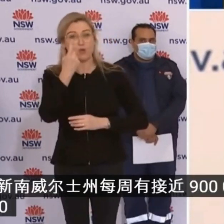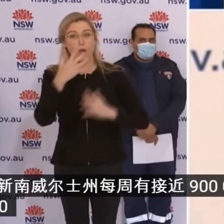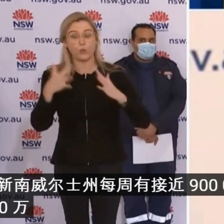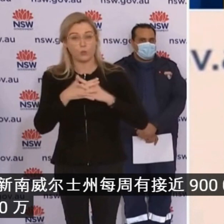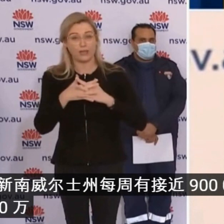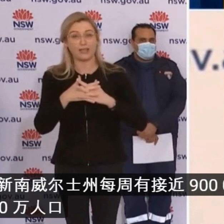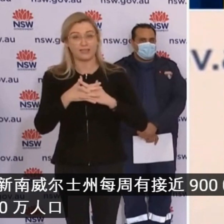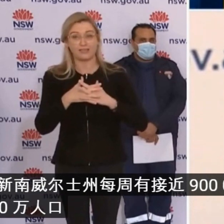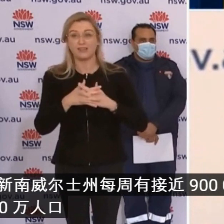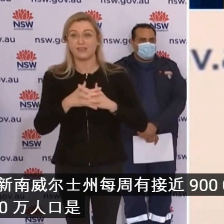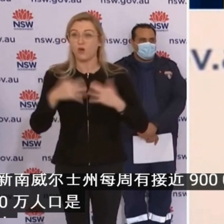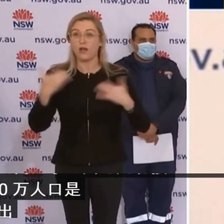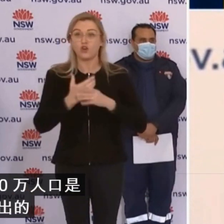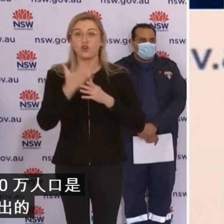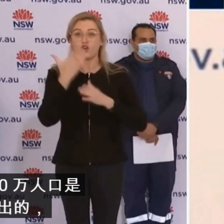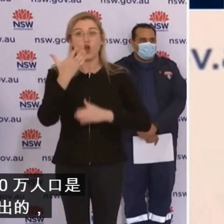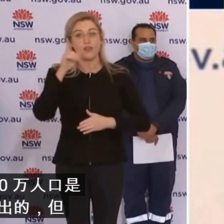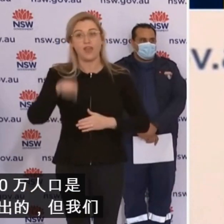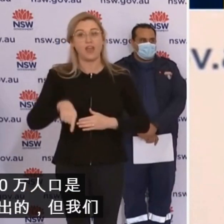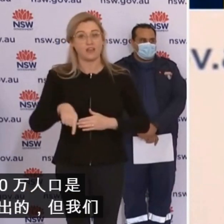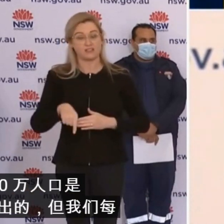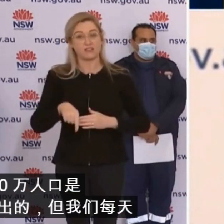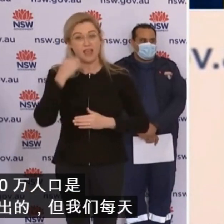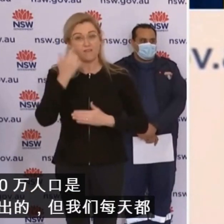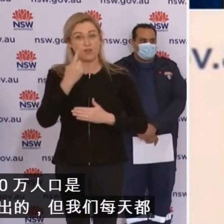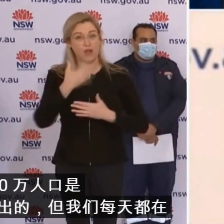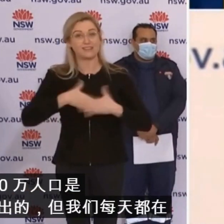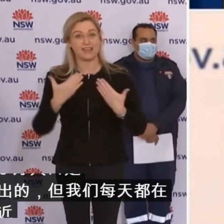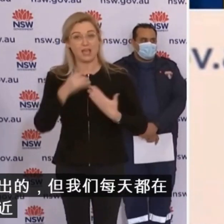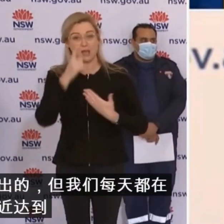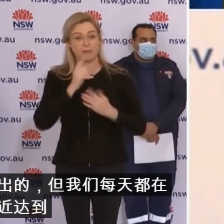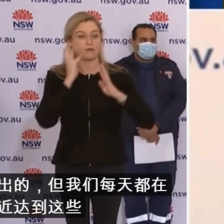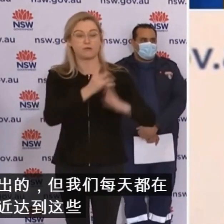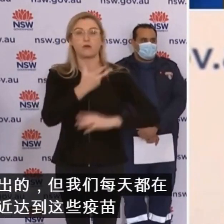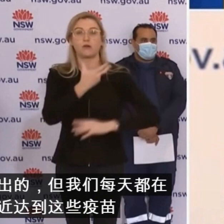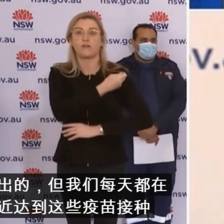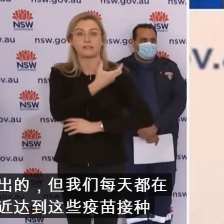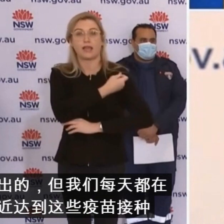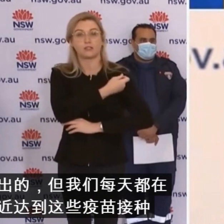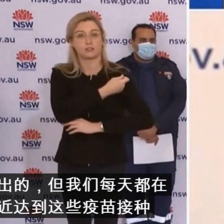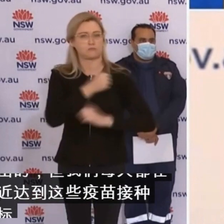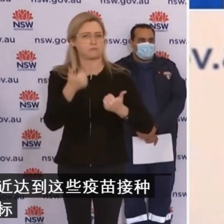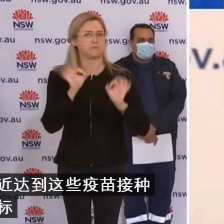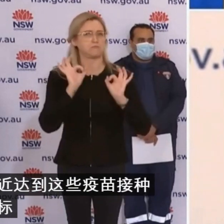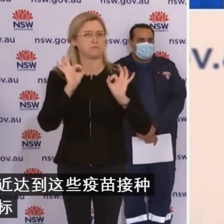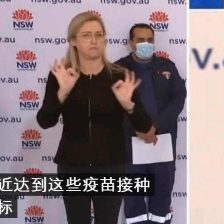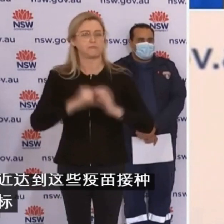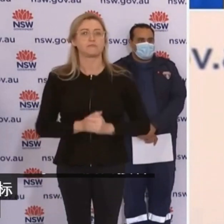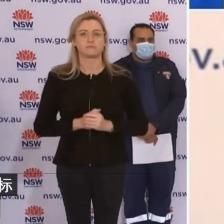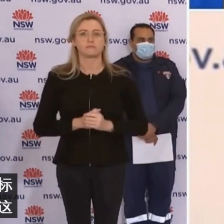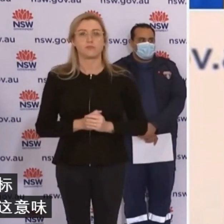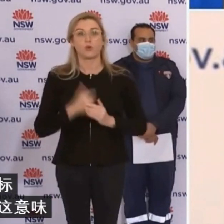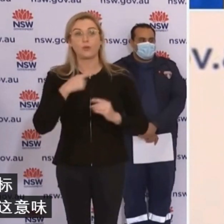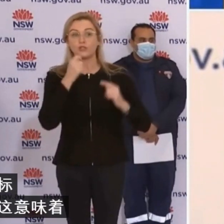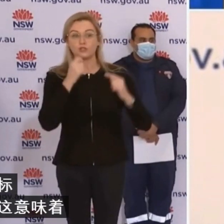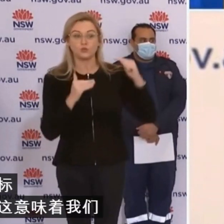out of a population of 8 million. That is outstanding. But every day that we get closer to hitting those vaccination targets